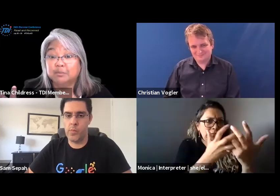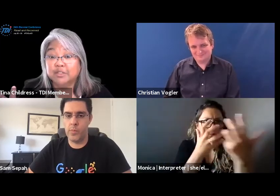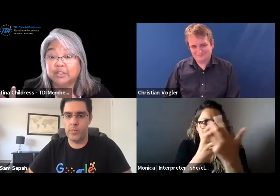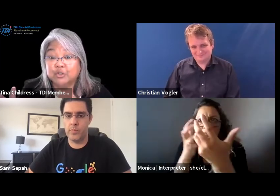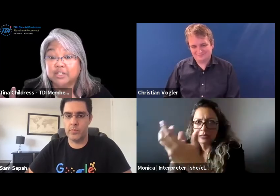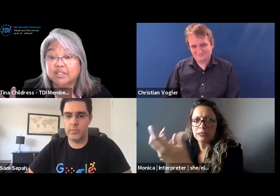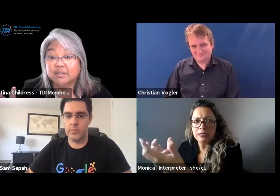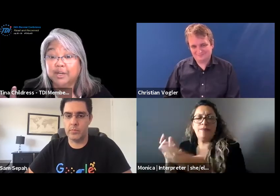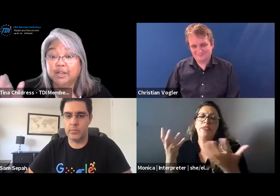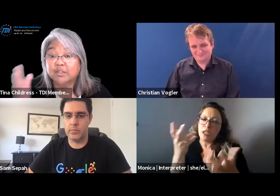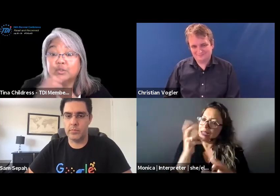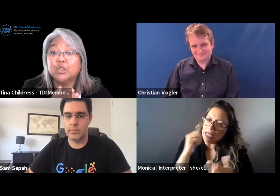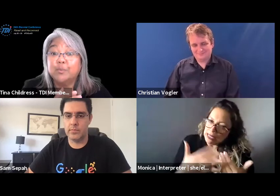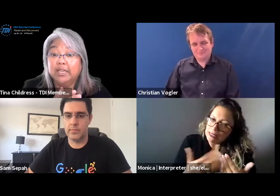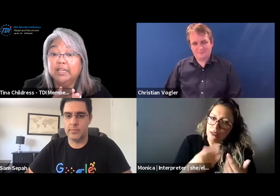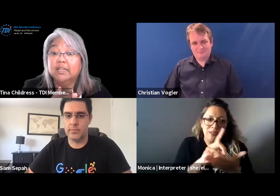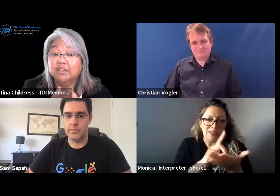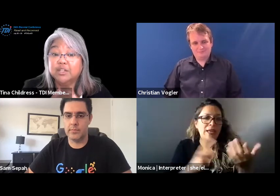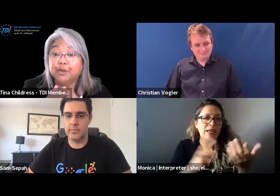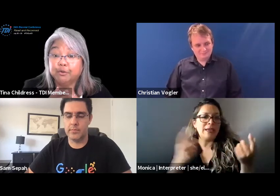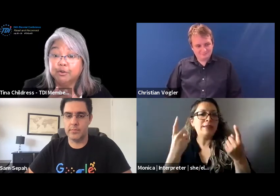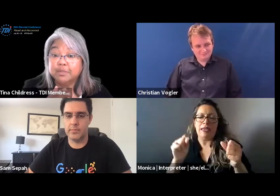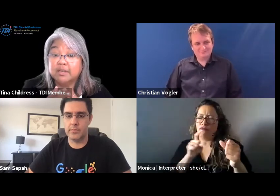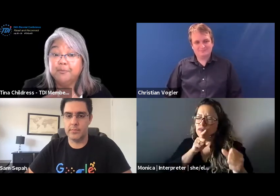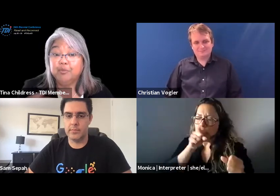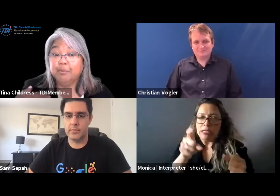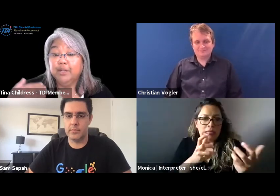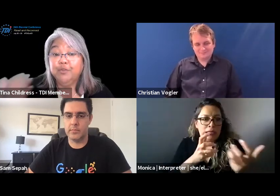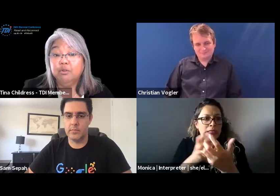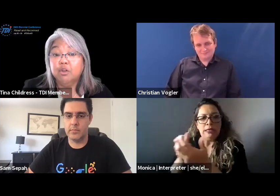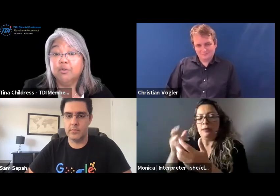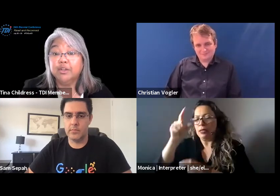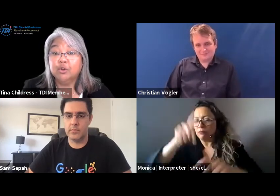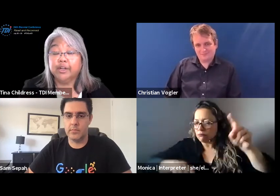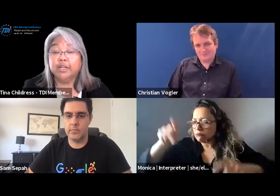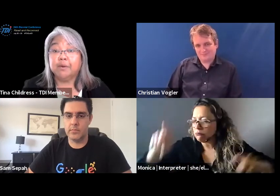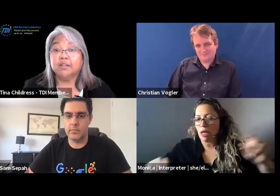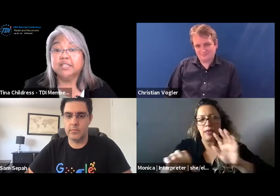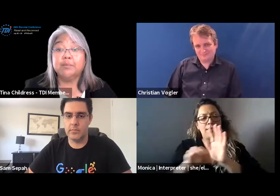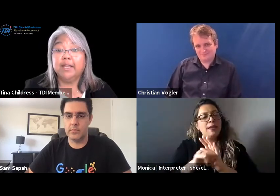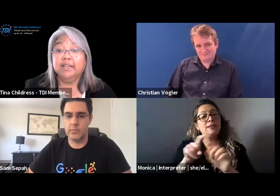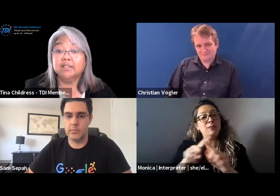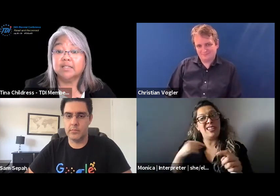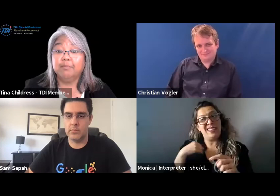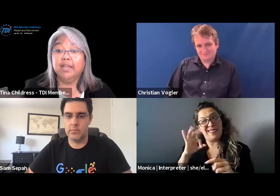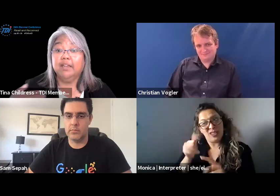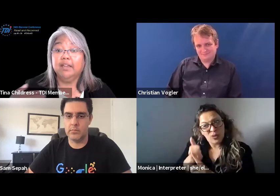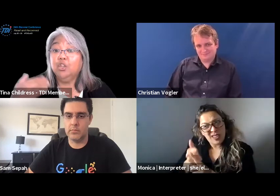possible solutions, right? Because there's so many different groups. But if you know that you're going to participate in something and